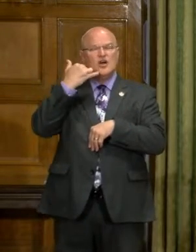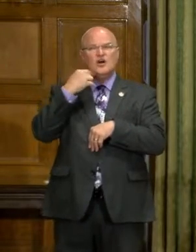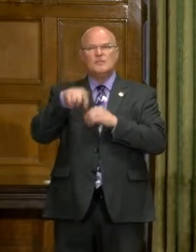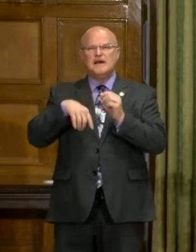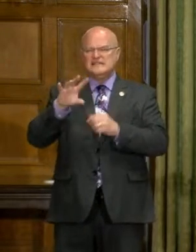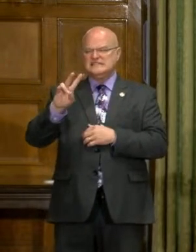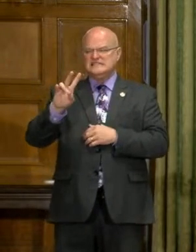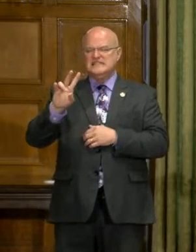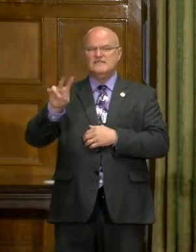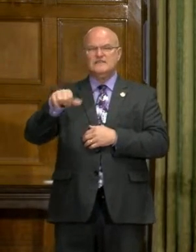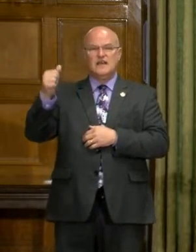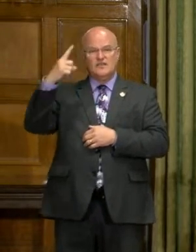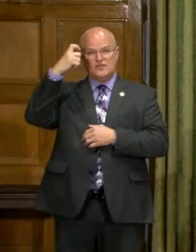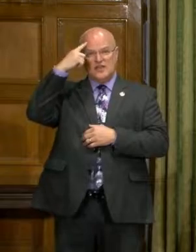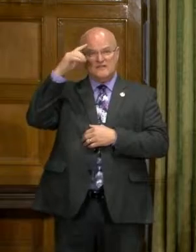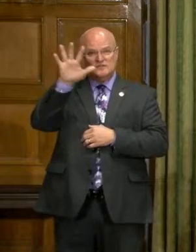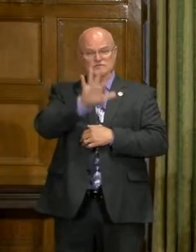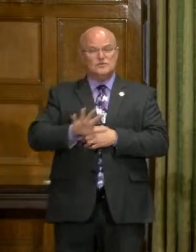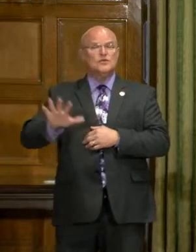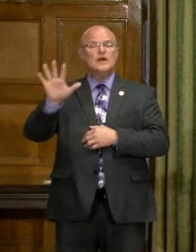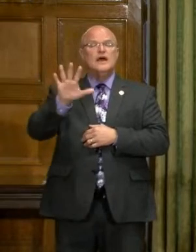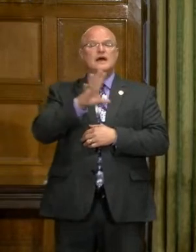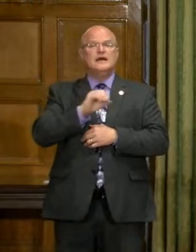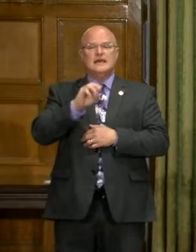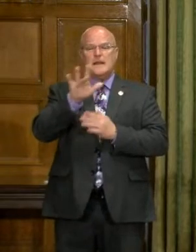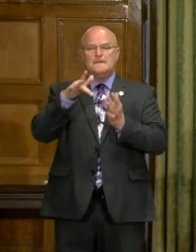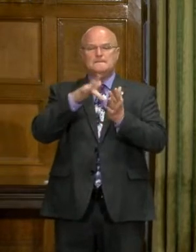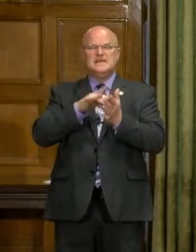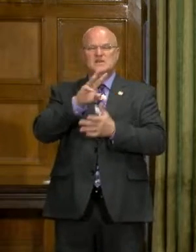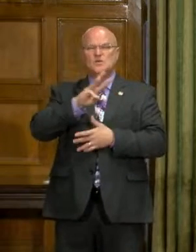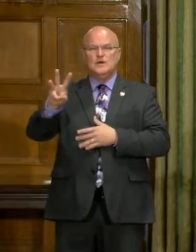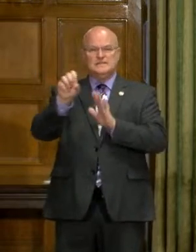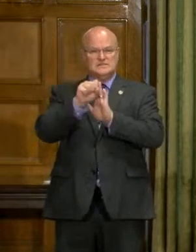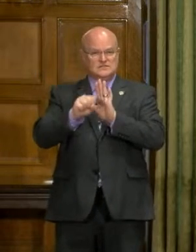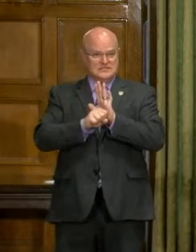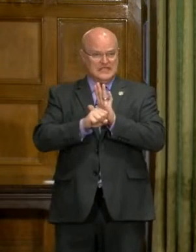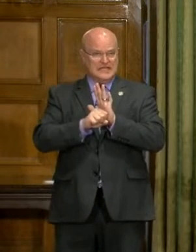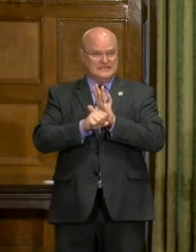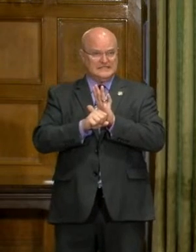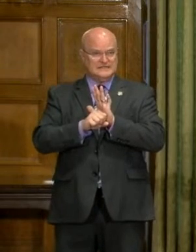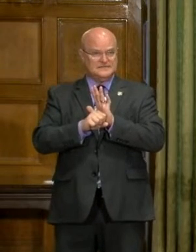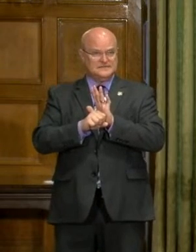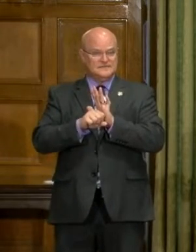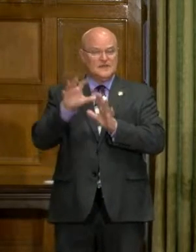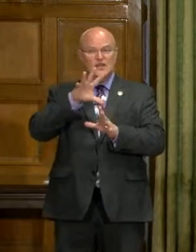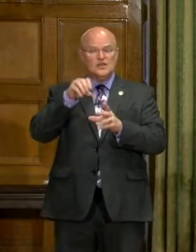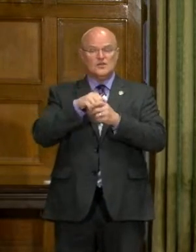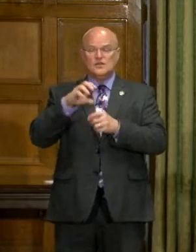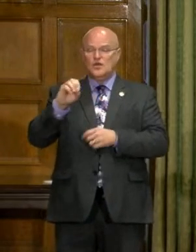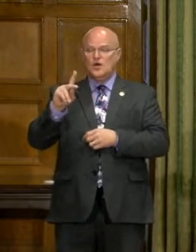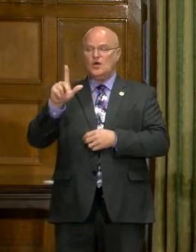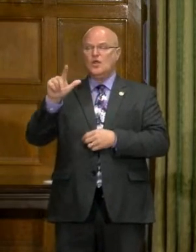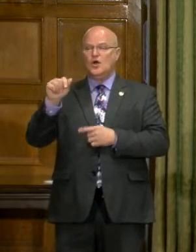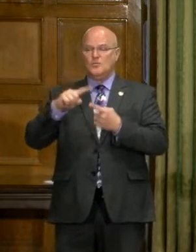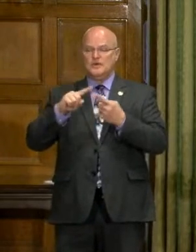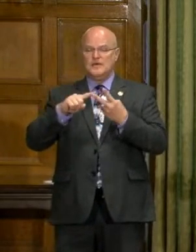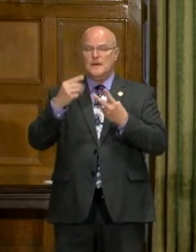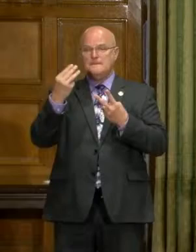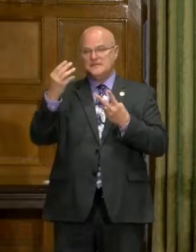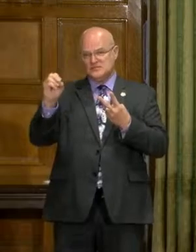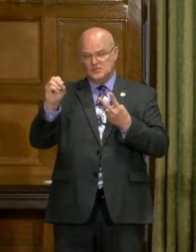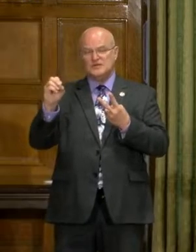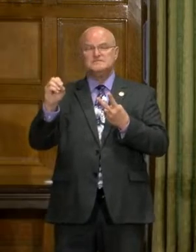about 7 other governors in Midwestern states, included Oklahoma, included